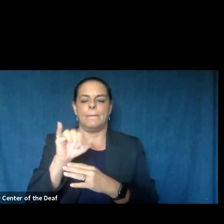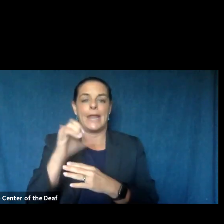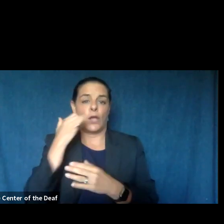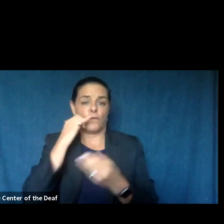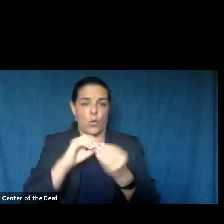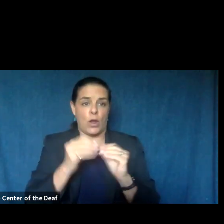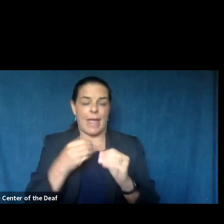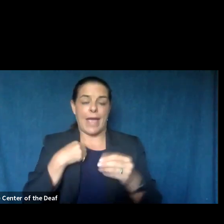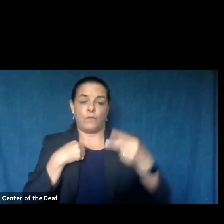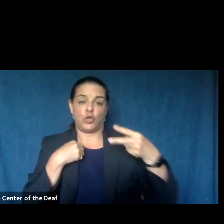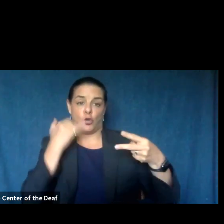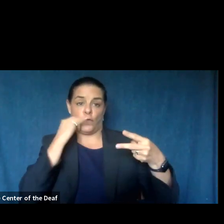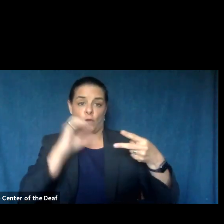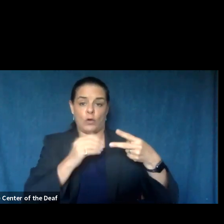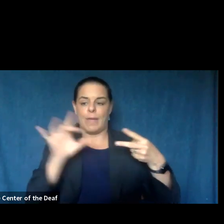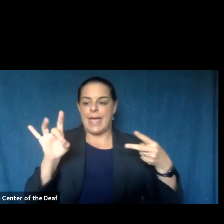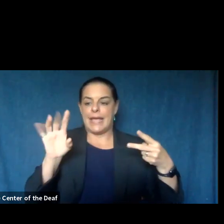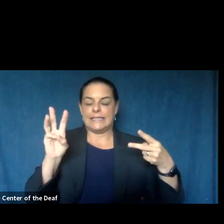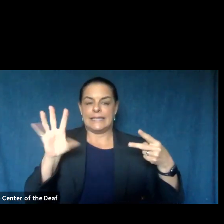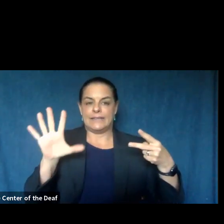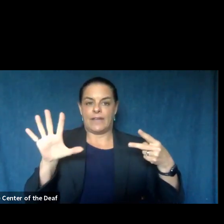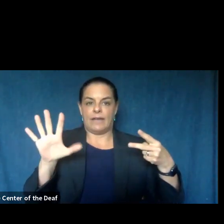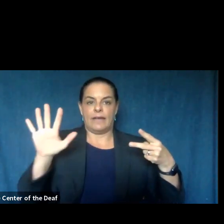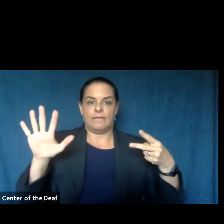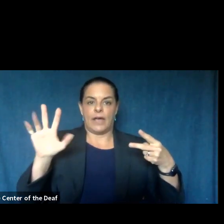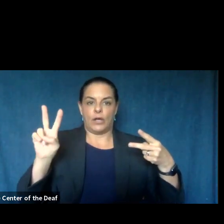So I have 2 numbers,